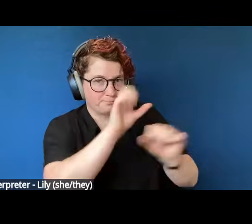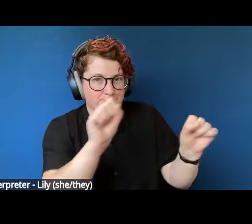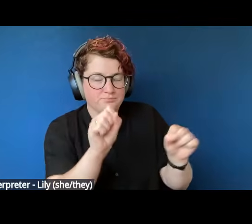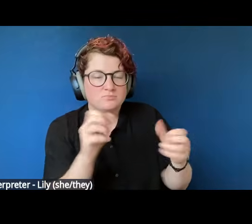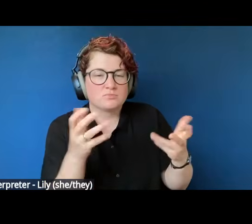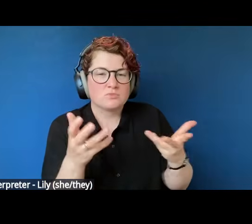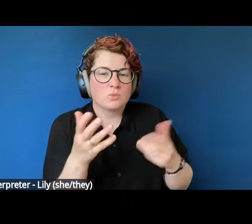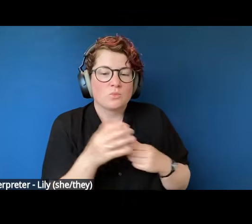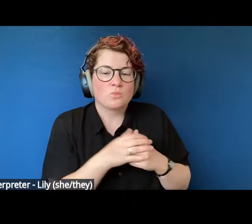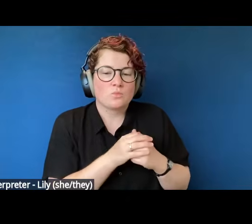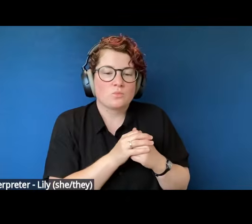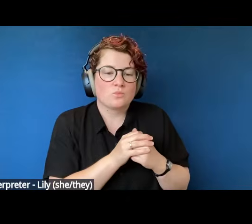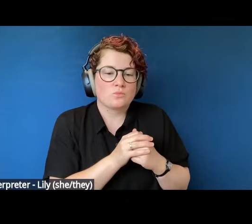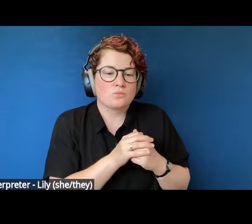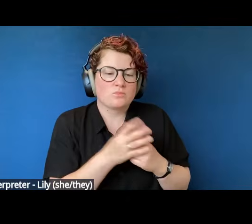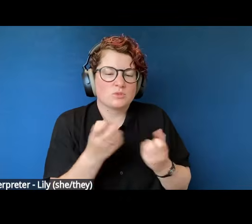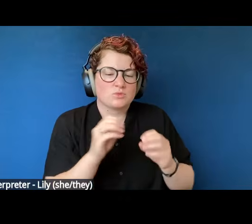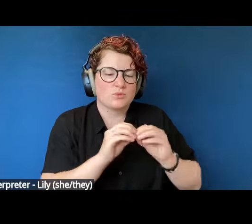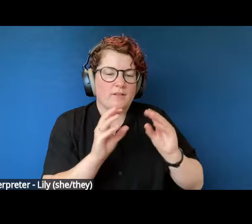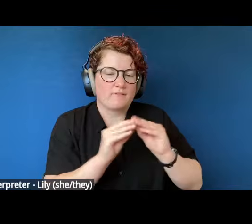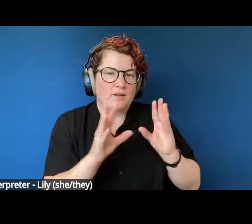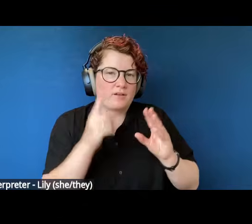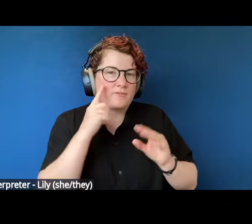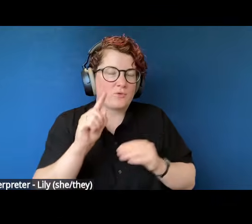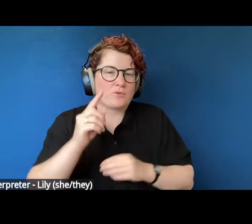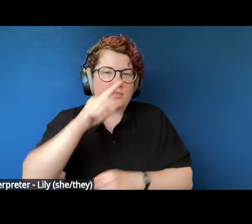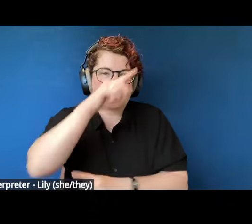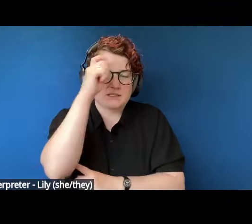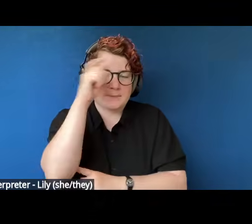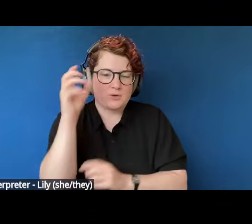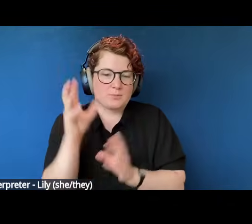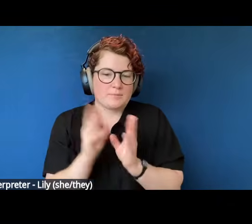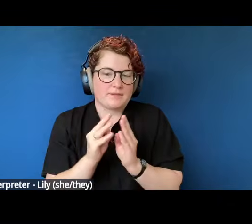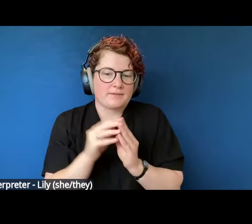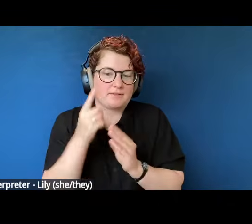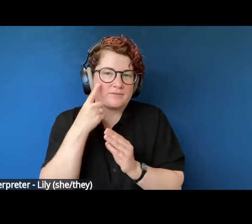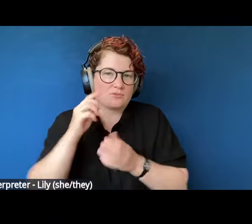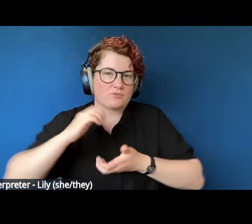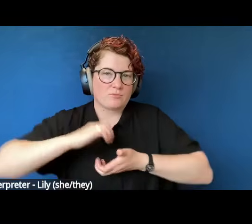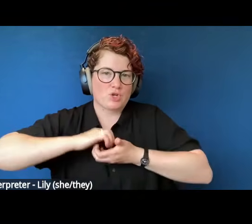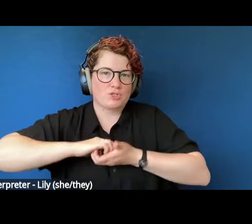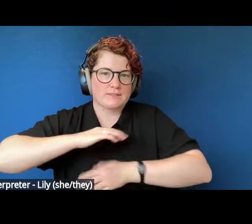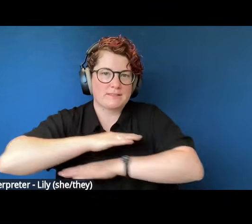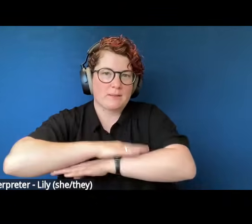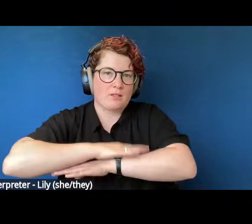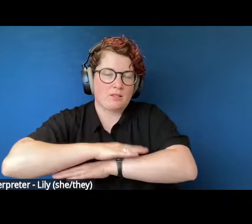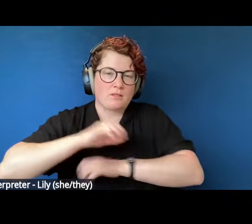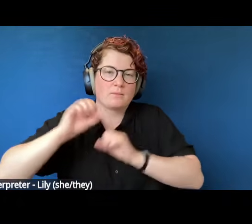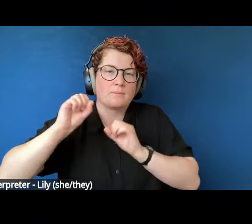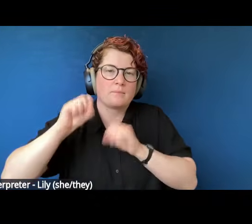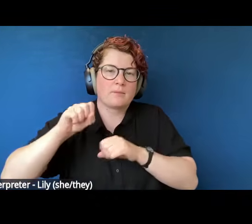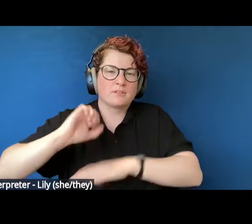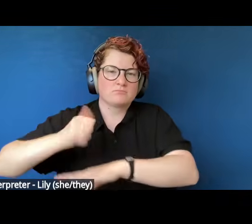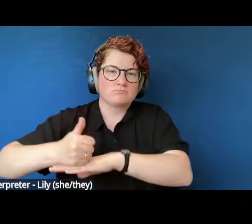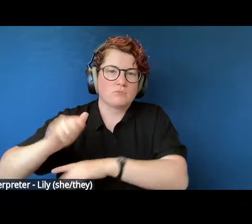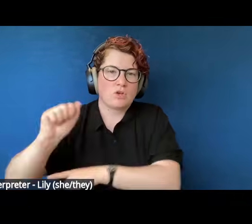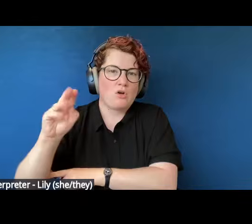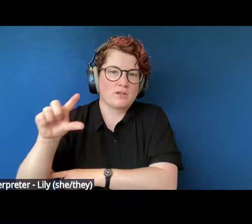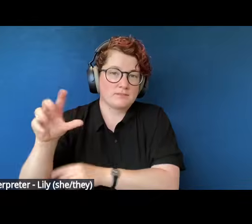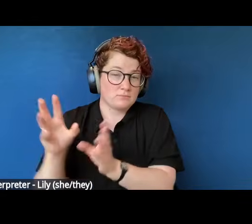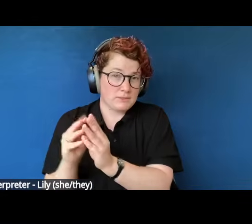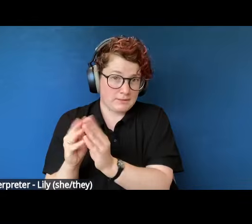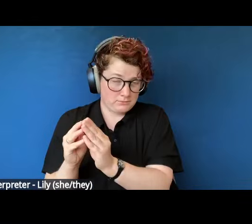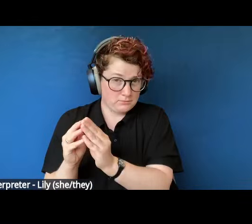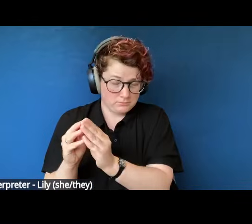of summer meeting schedule for the partners table. We did discuss the potential for an August meeting. Is